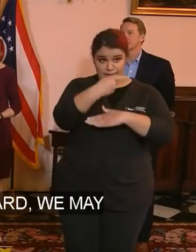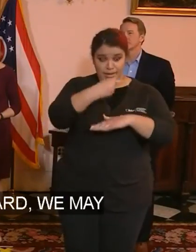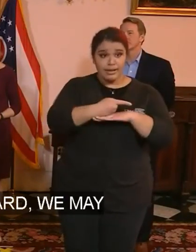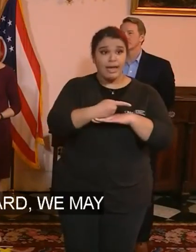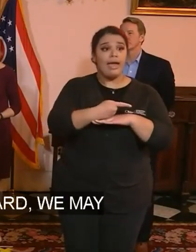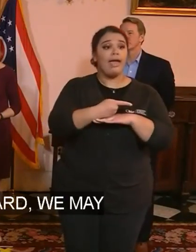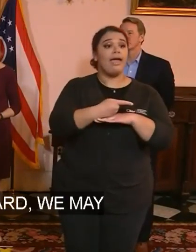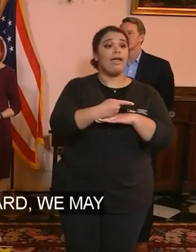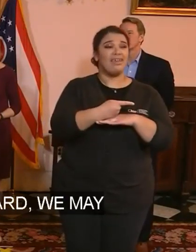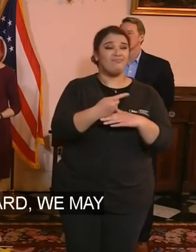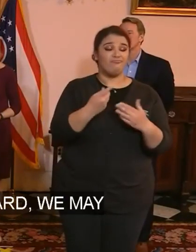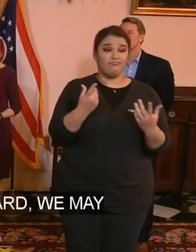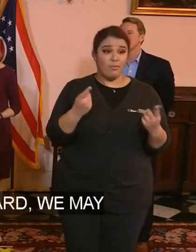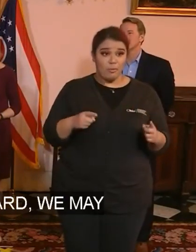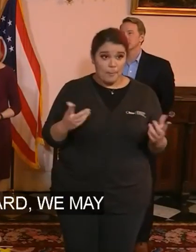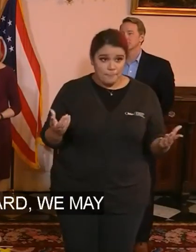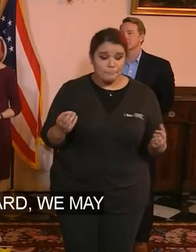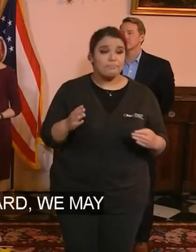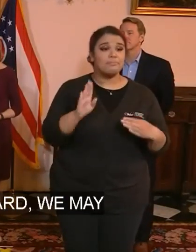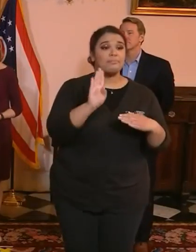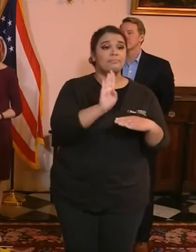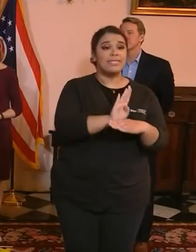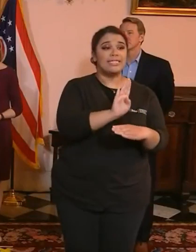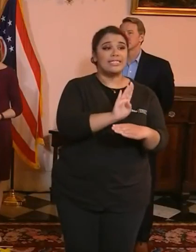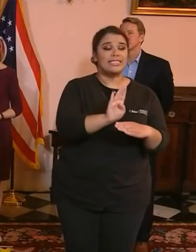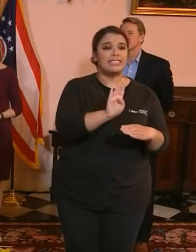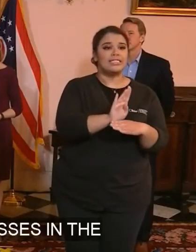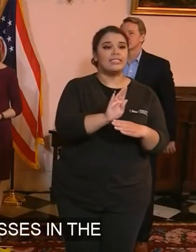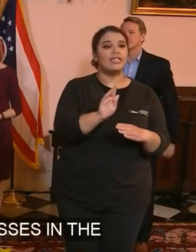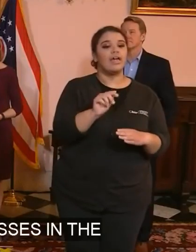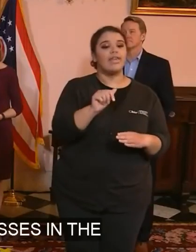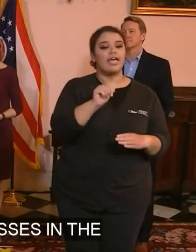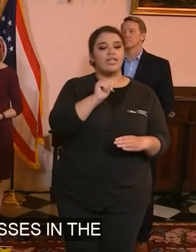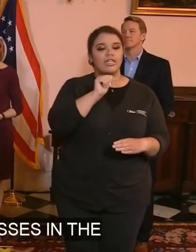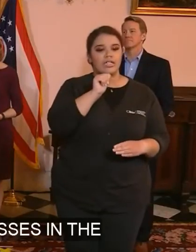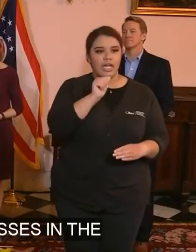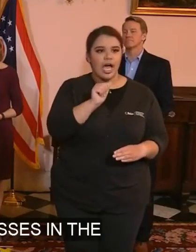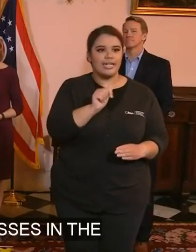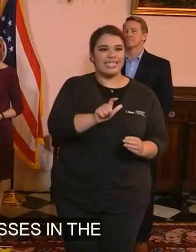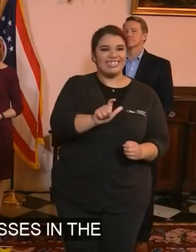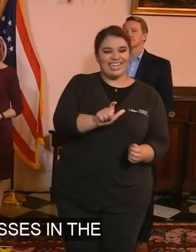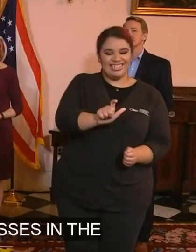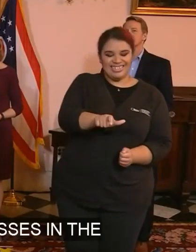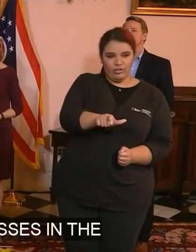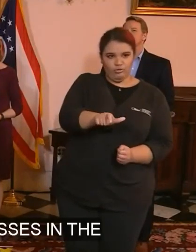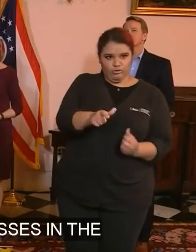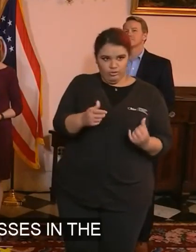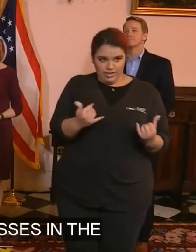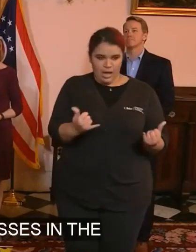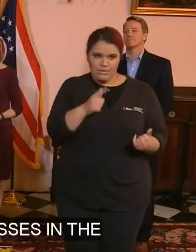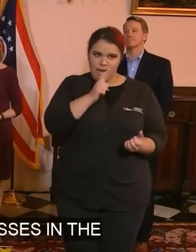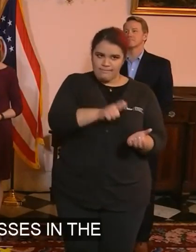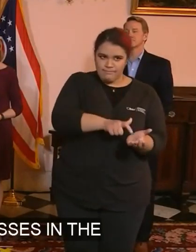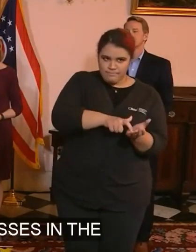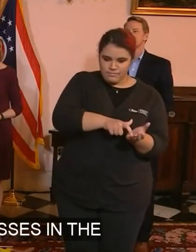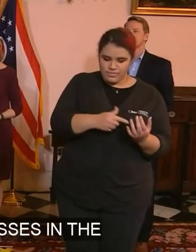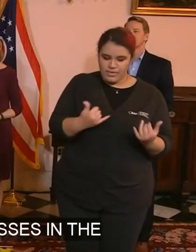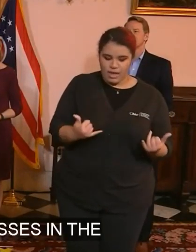businesses down in the state, you know, we want them to be very, very aggressive. And that employer should not